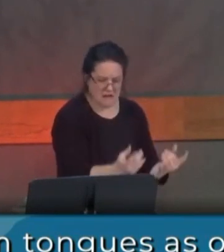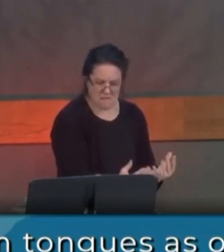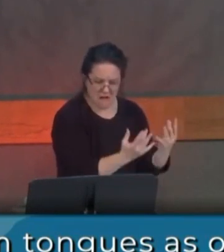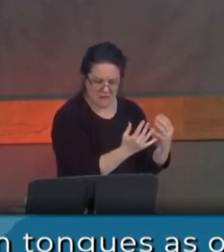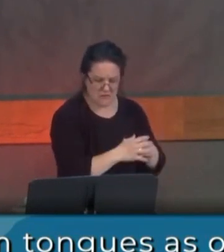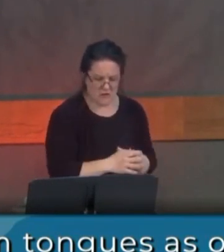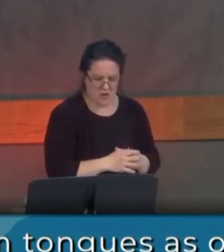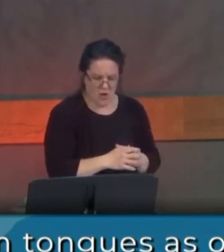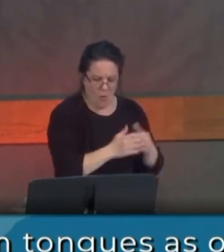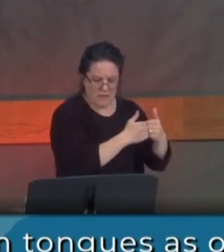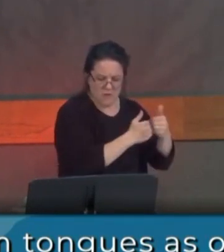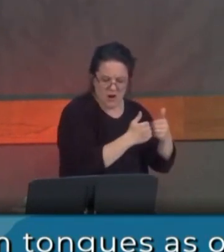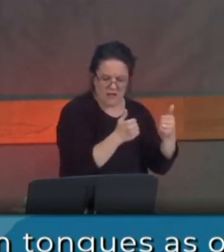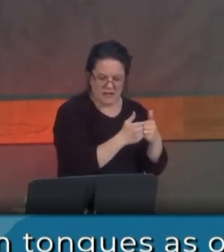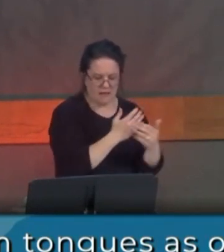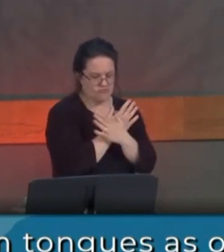Igbo.